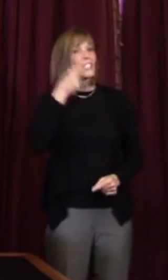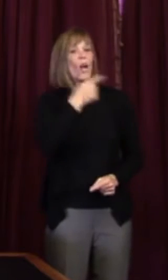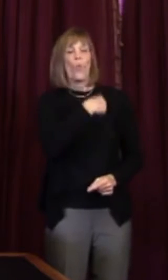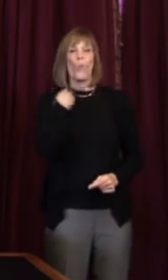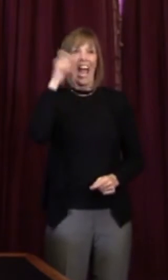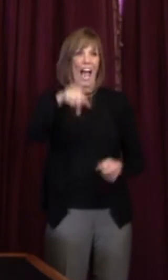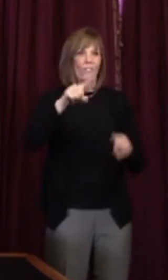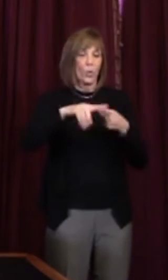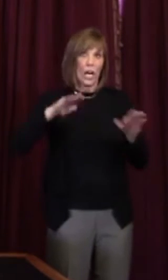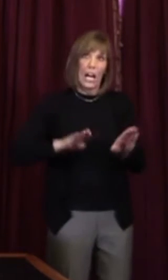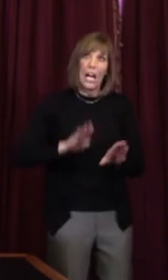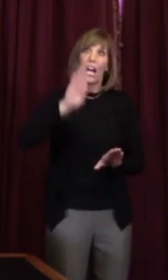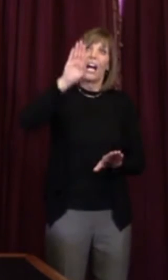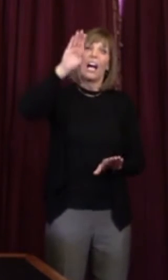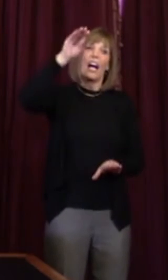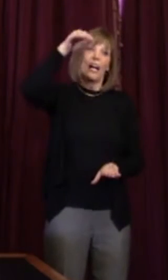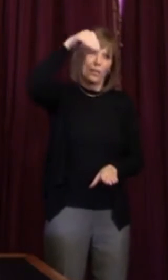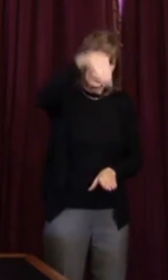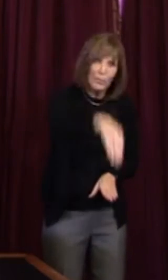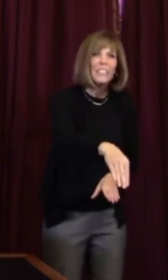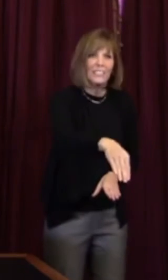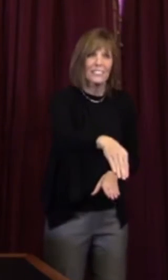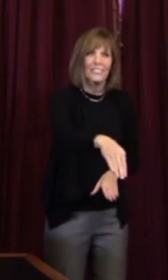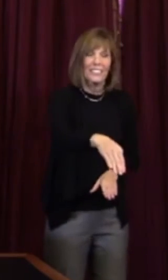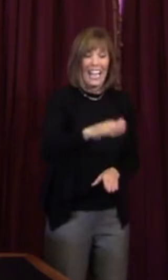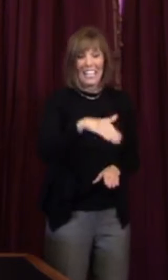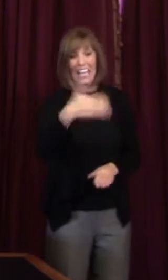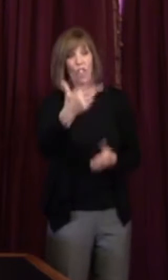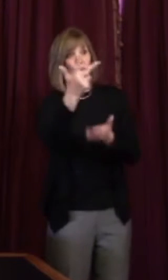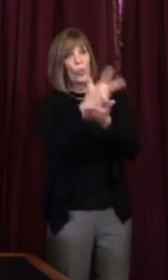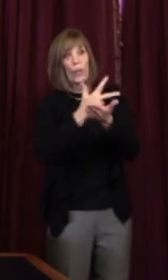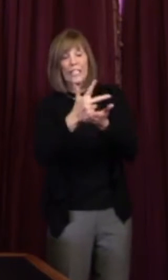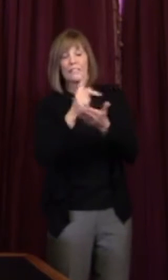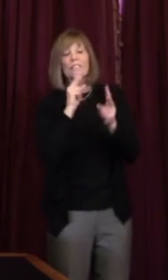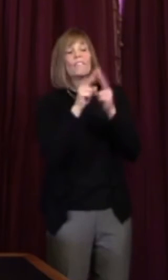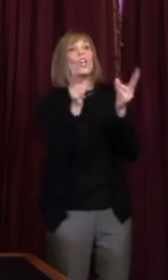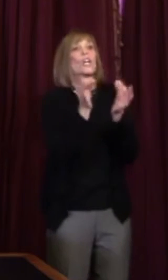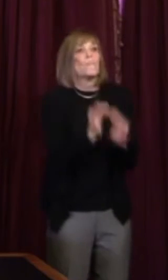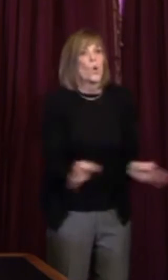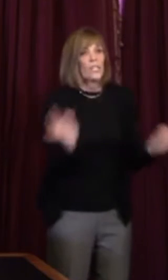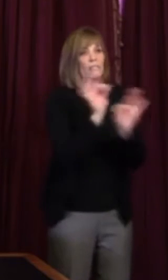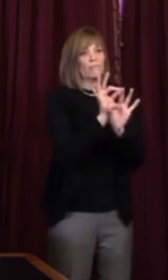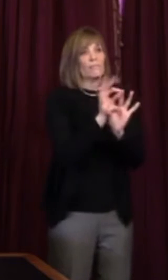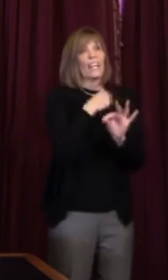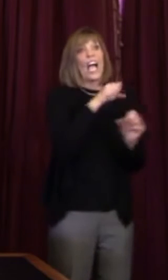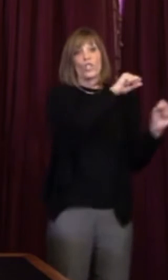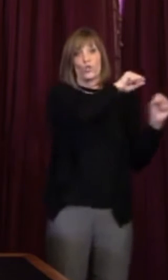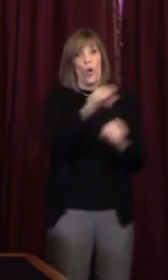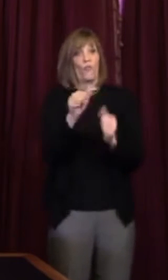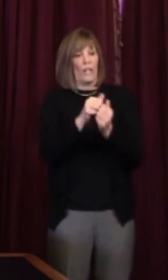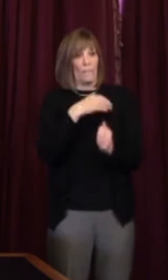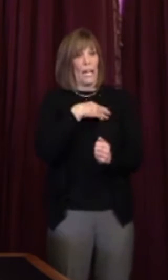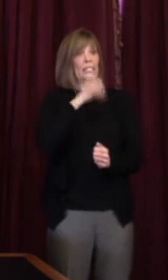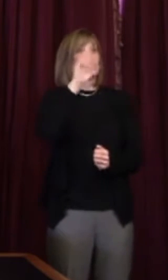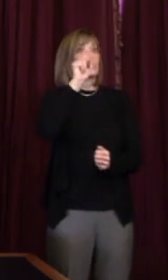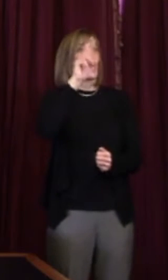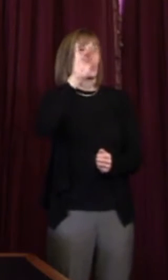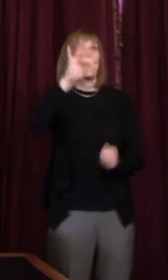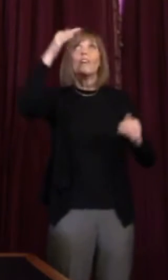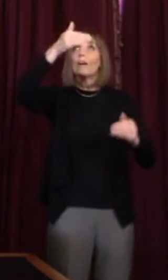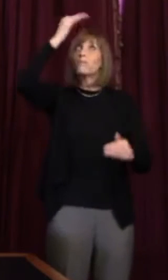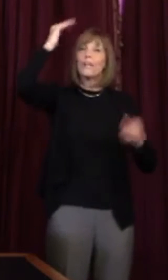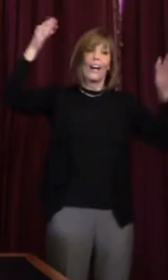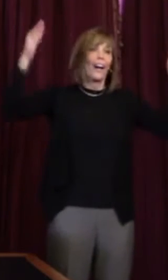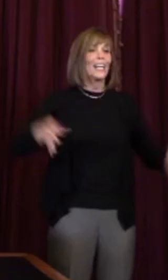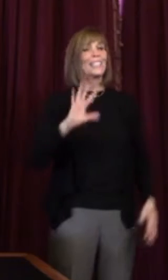curve back moving in the right direction. These next 3 weeks are critical. I drove down here with my sunroof down today. It is beautiful.